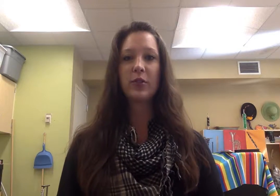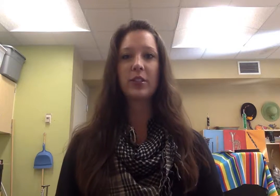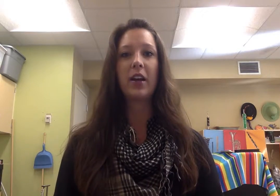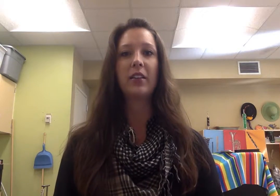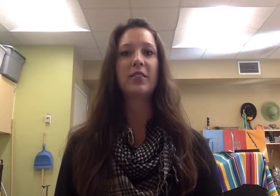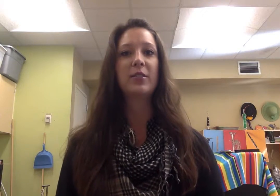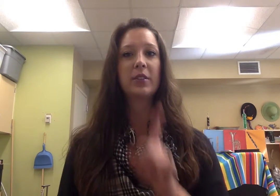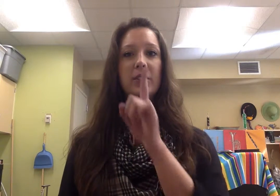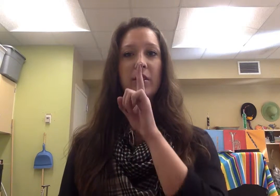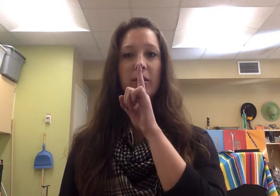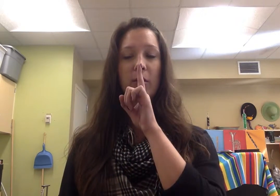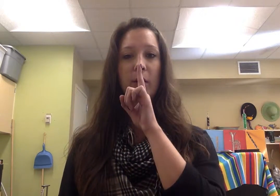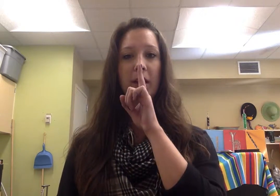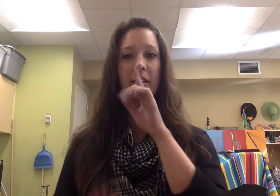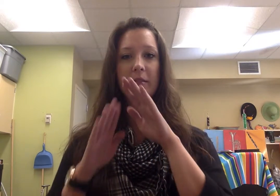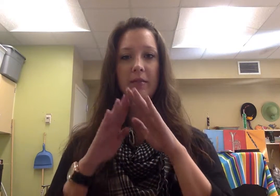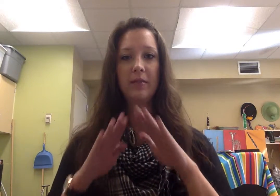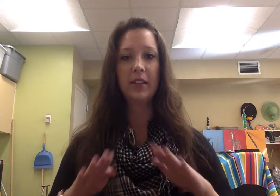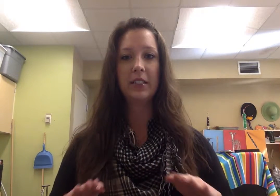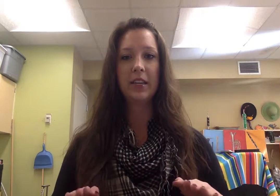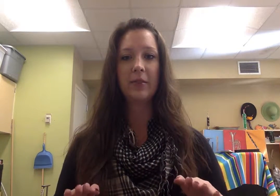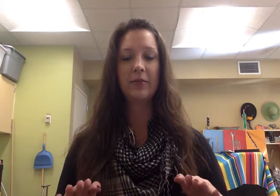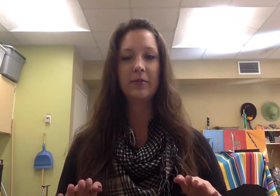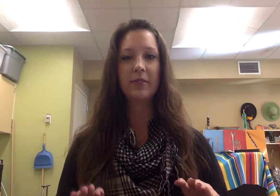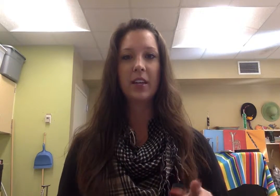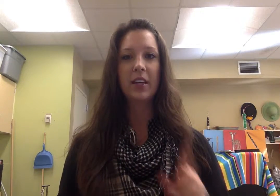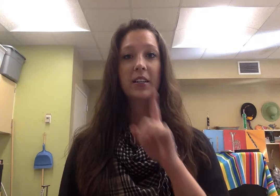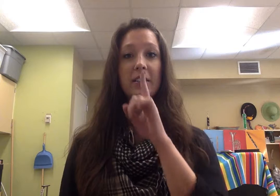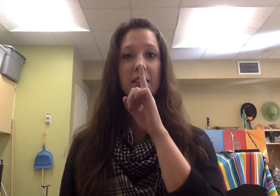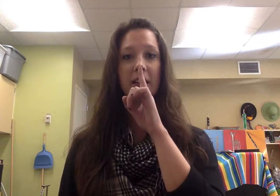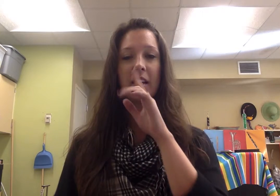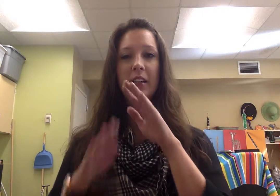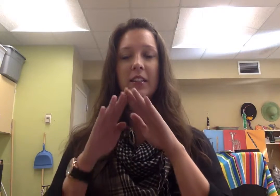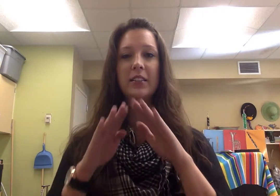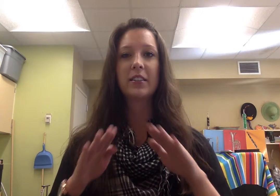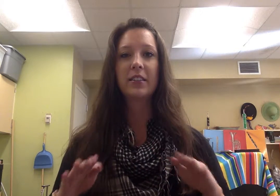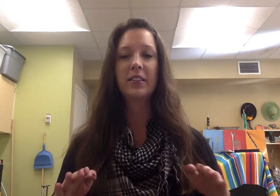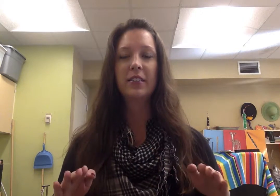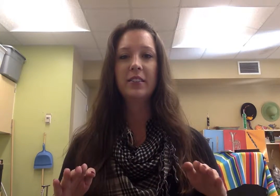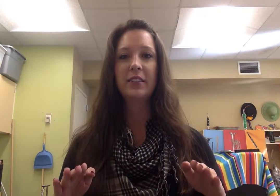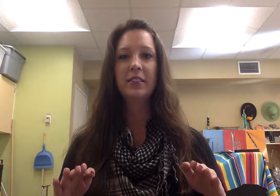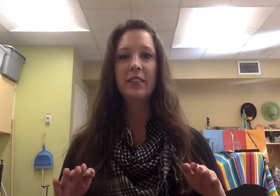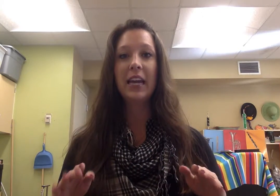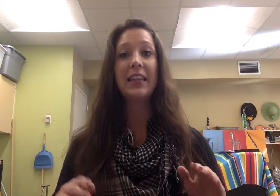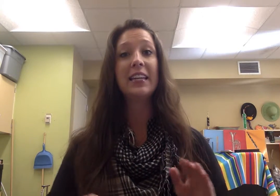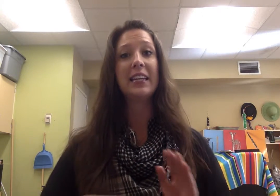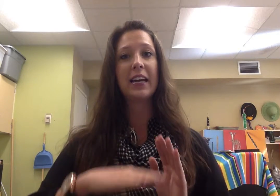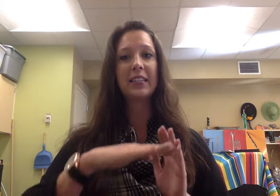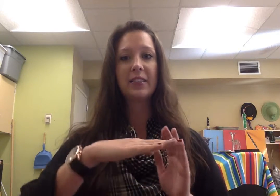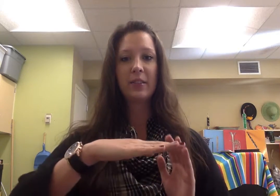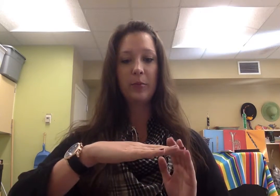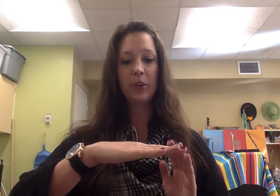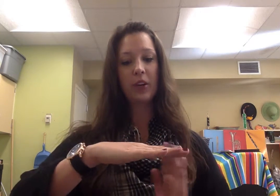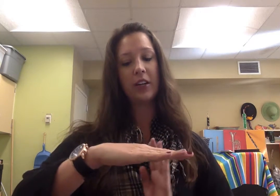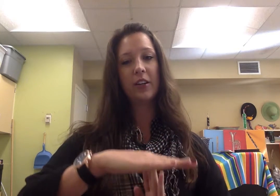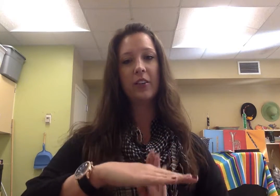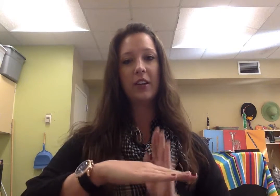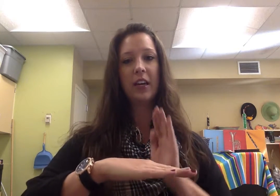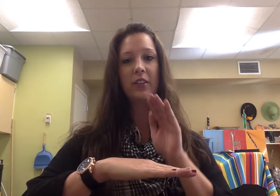for silent. So it's quiet and down, silent, and then night. Put your hand here and you